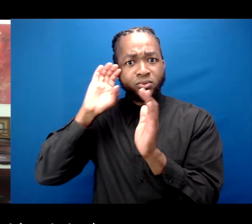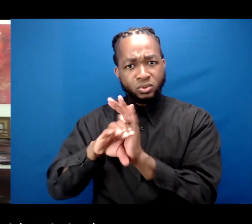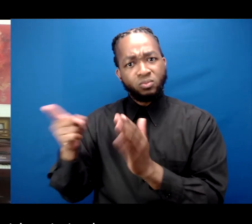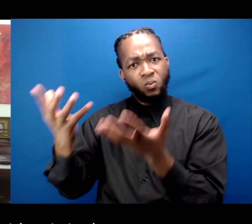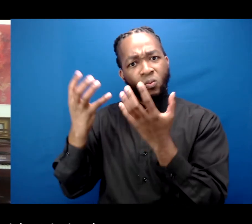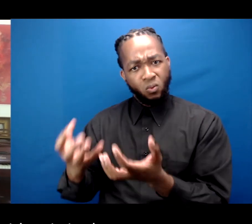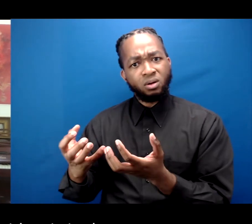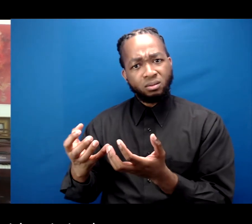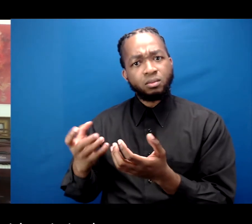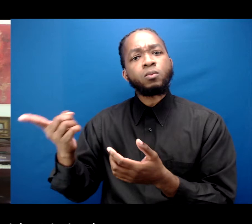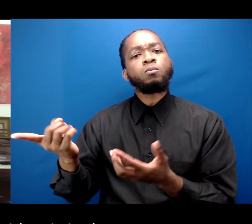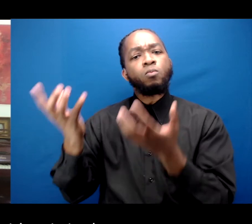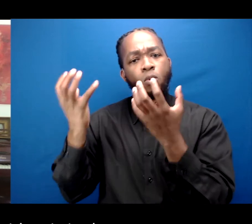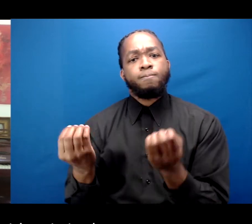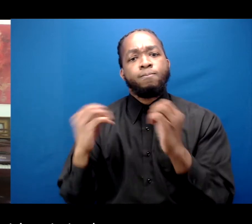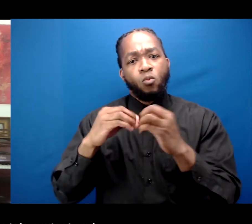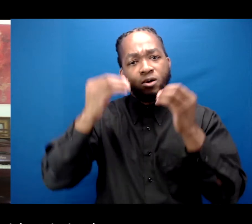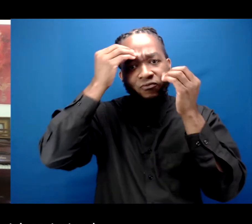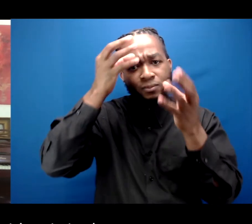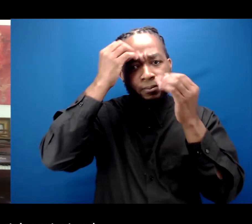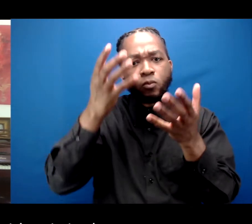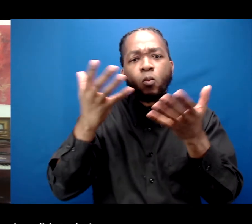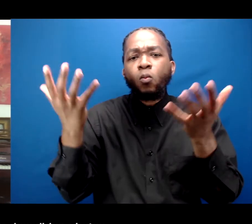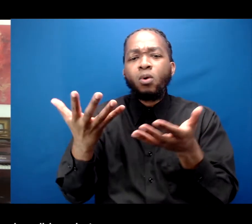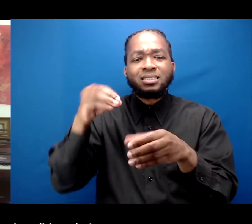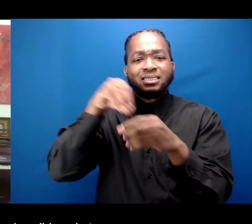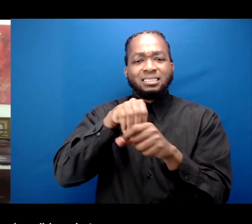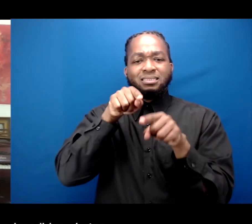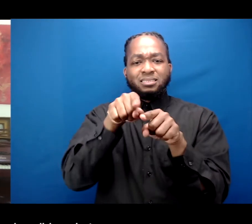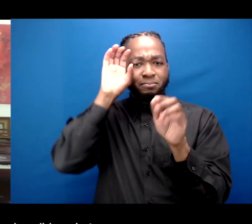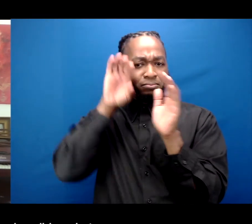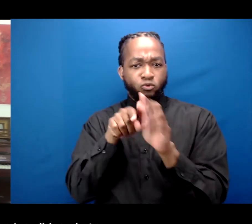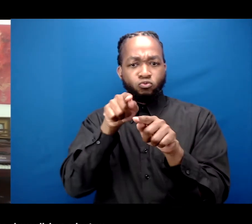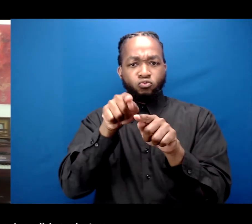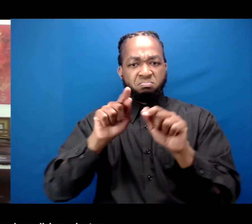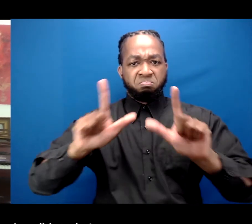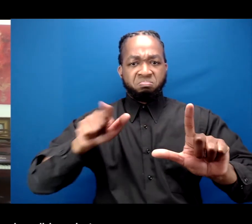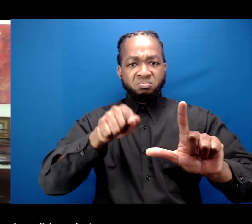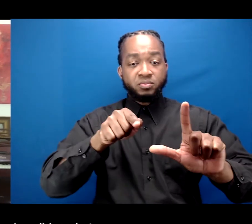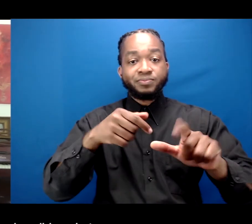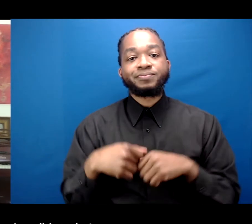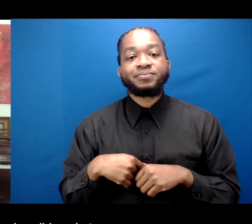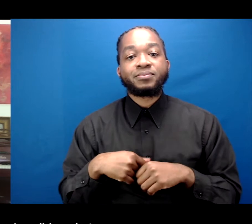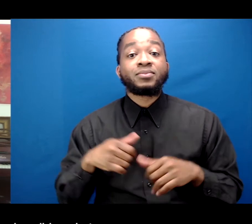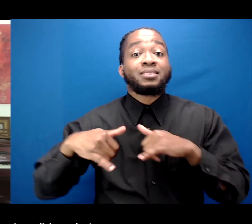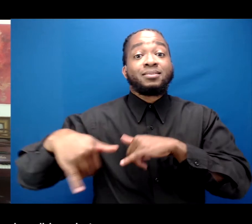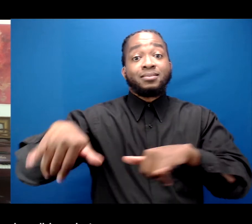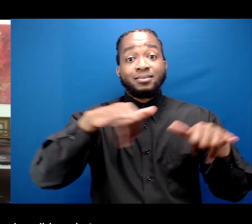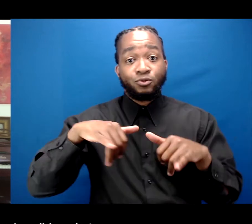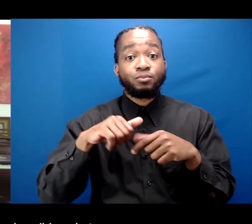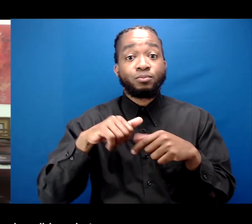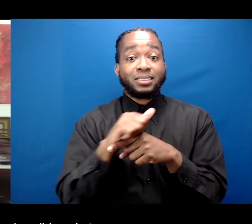information about a photo's content and context. The standard practice for describing photos to people who use